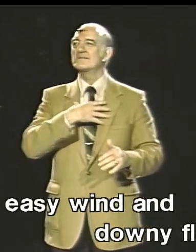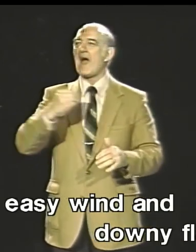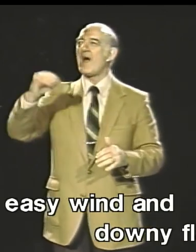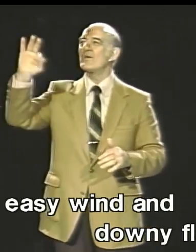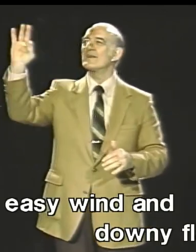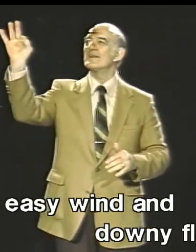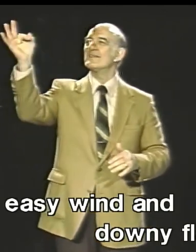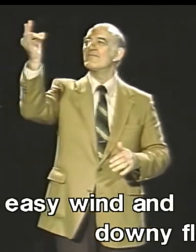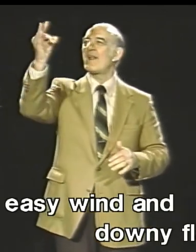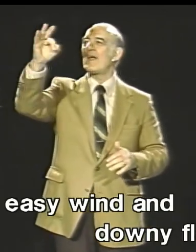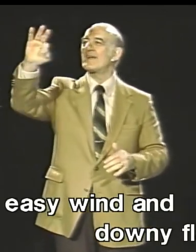downy flake.